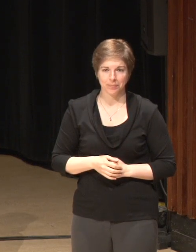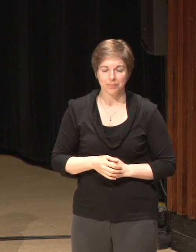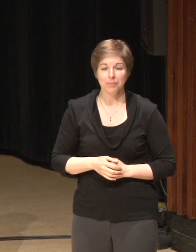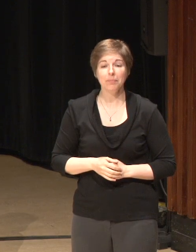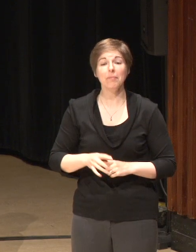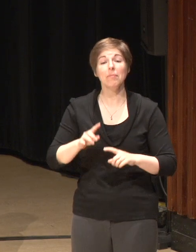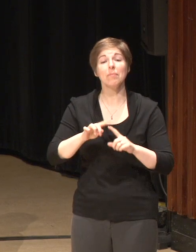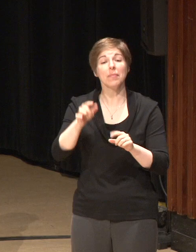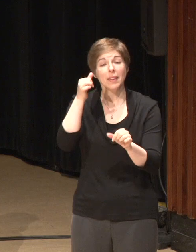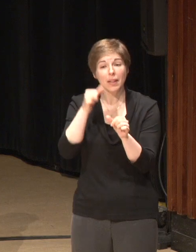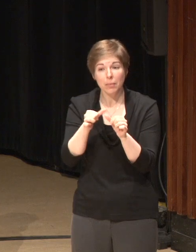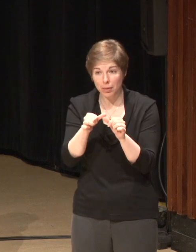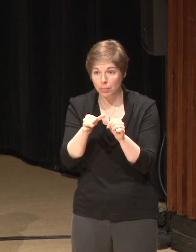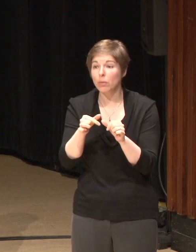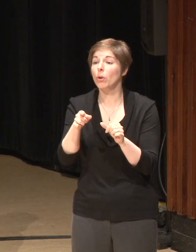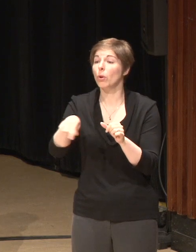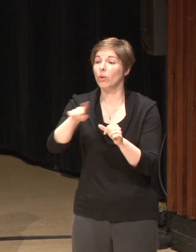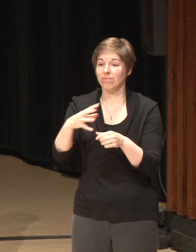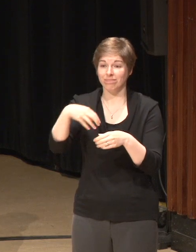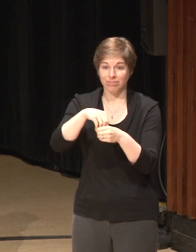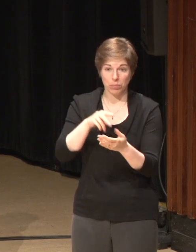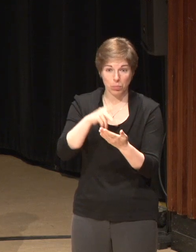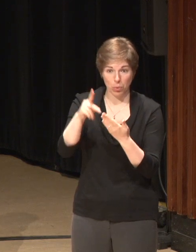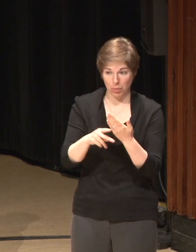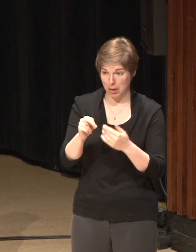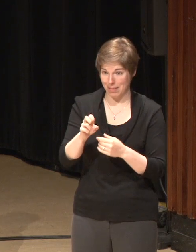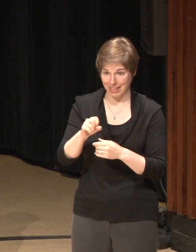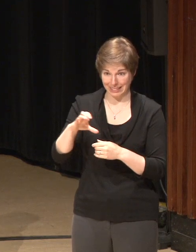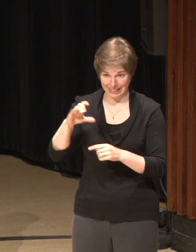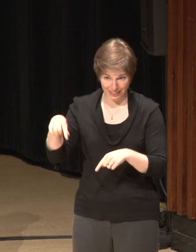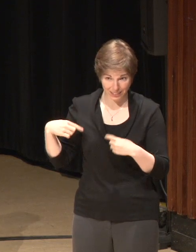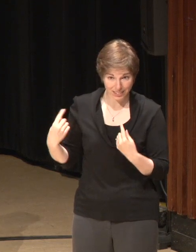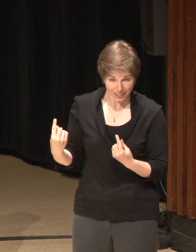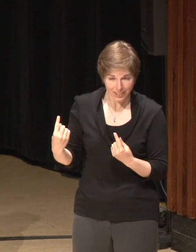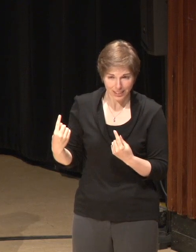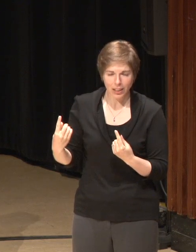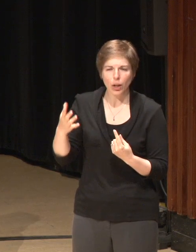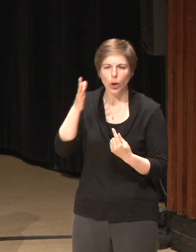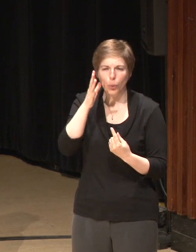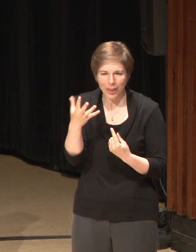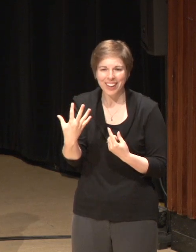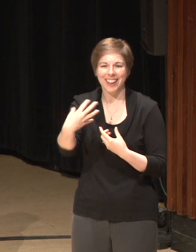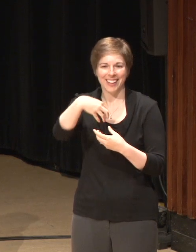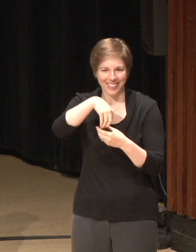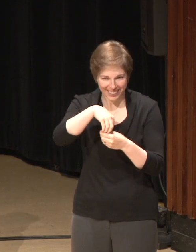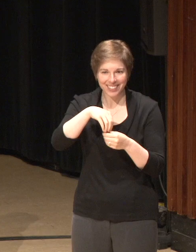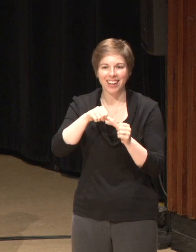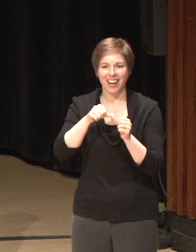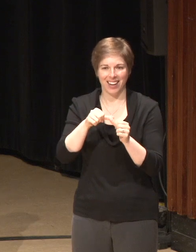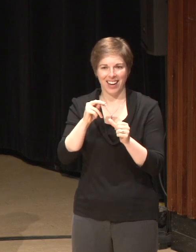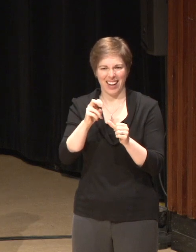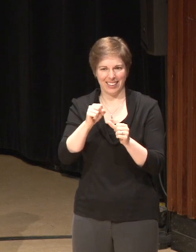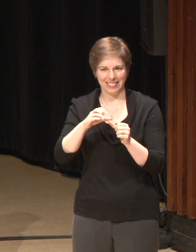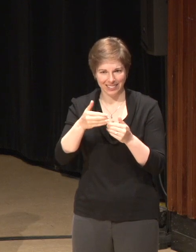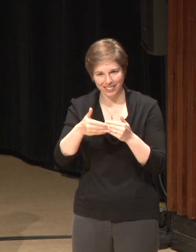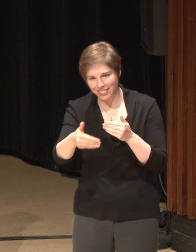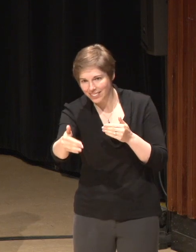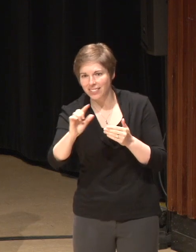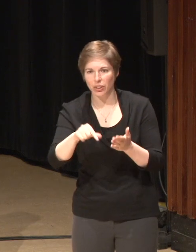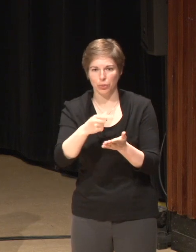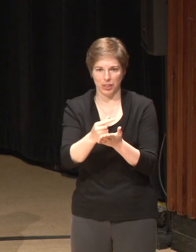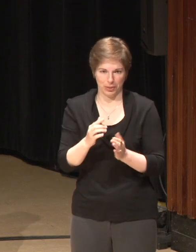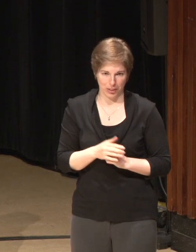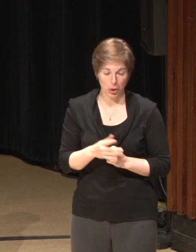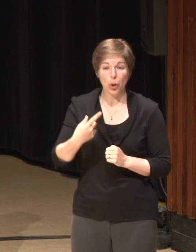of NSCC while in your program, you continue to be part of NSCC as now a graduate. We continue to